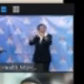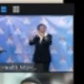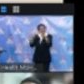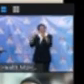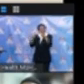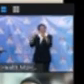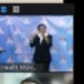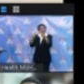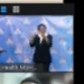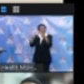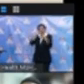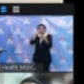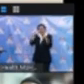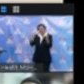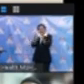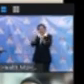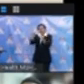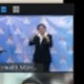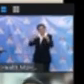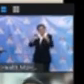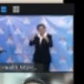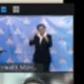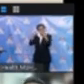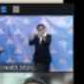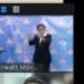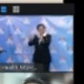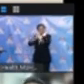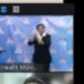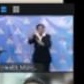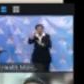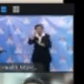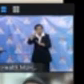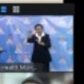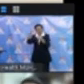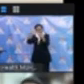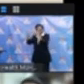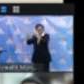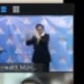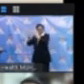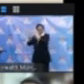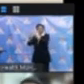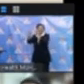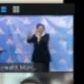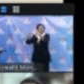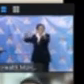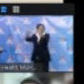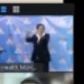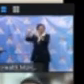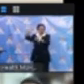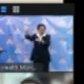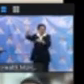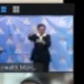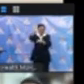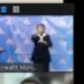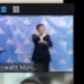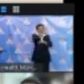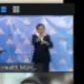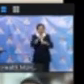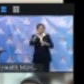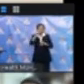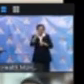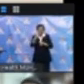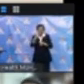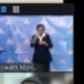allowing all businesses, including high-risk businesses, to operate. Of course, this needs to be done in a